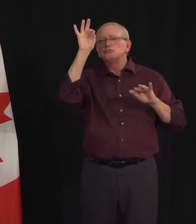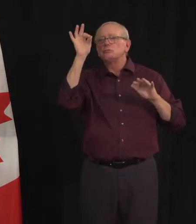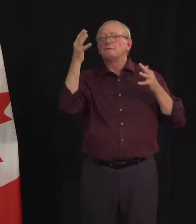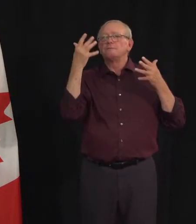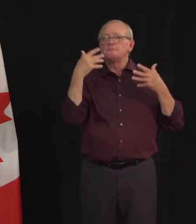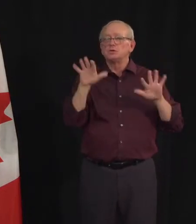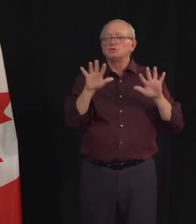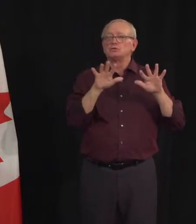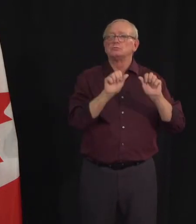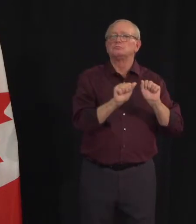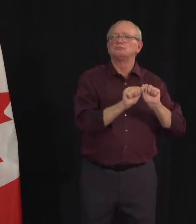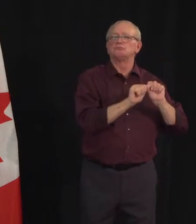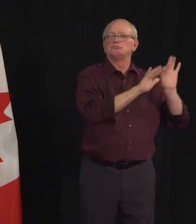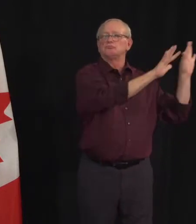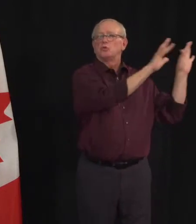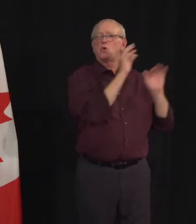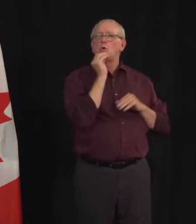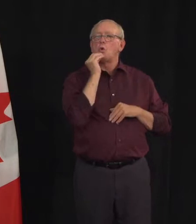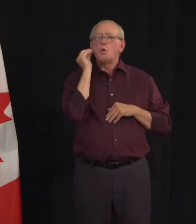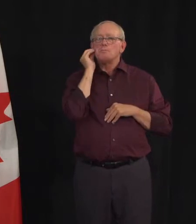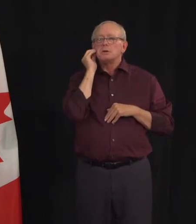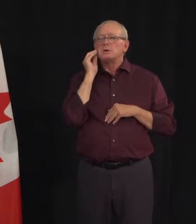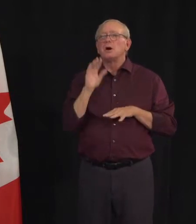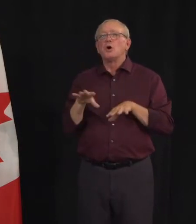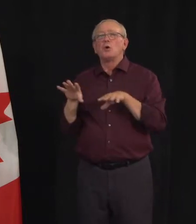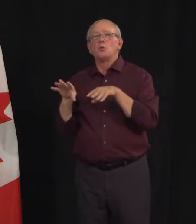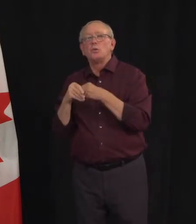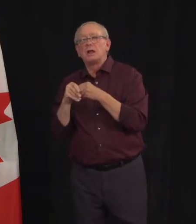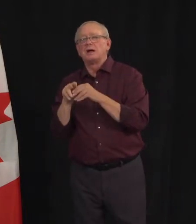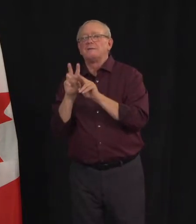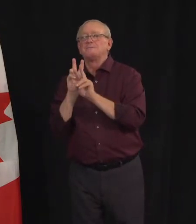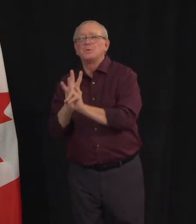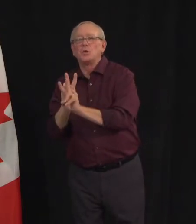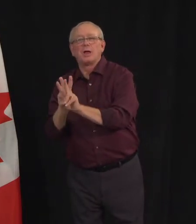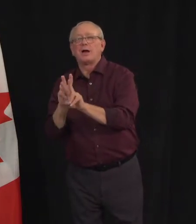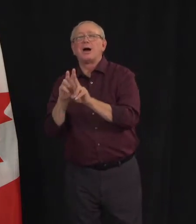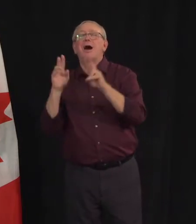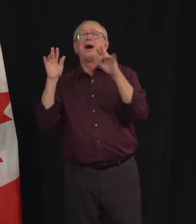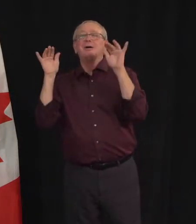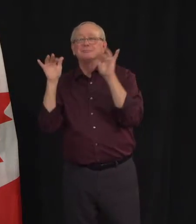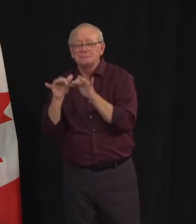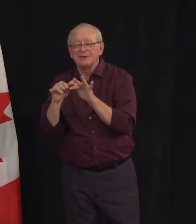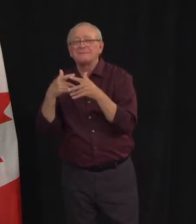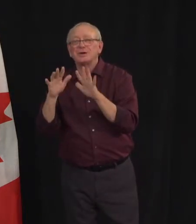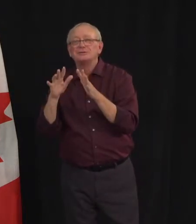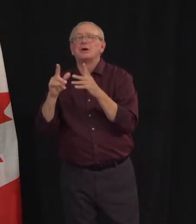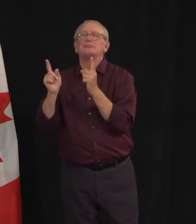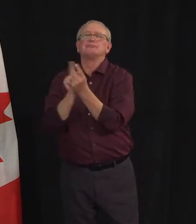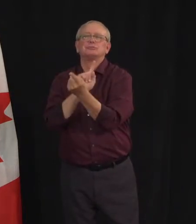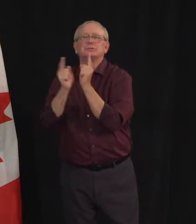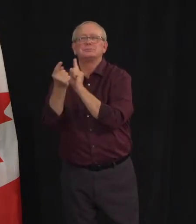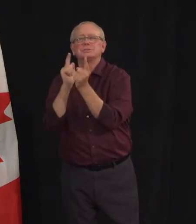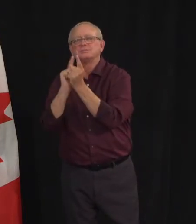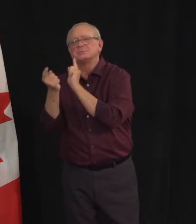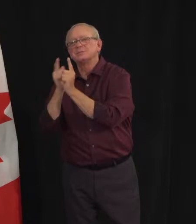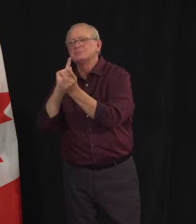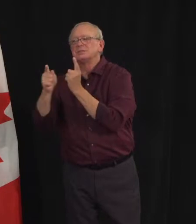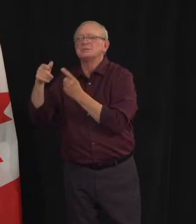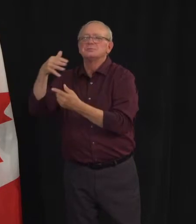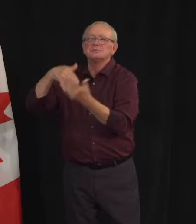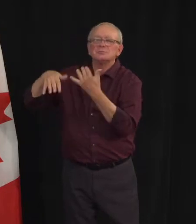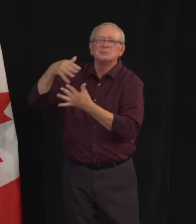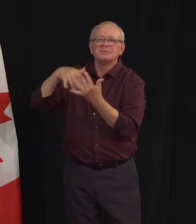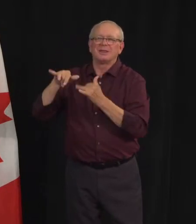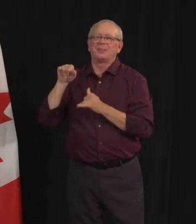funeral, usually it's more of a social event. People would be mixing and mingling, spending more time together. It would be more difficult to have that